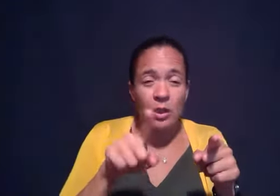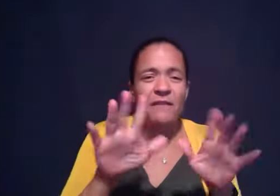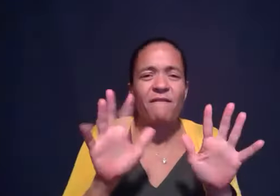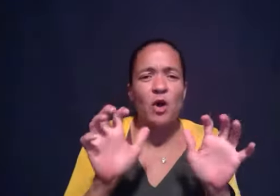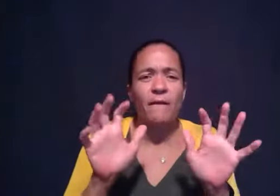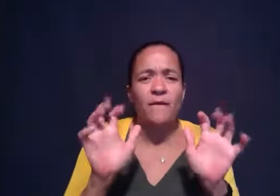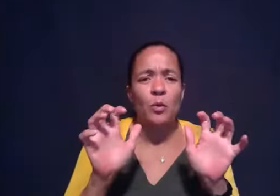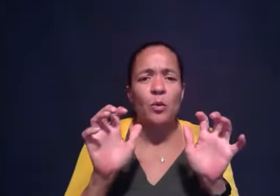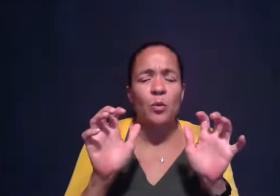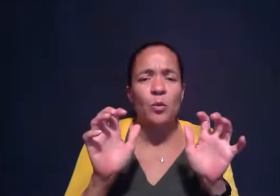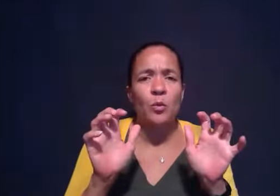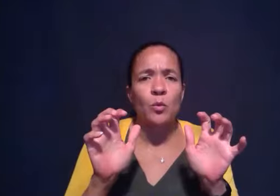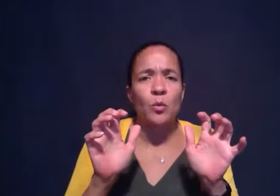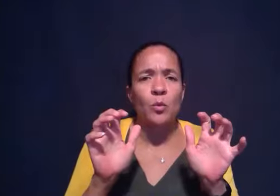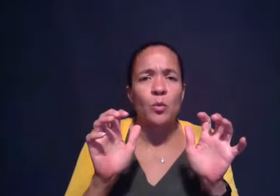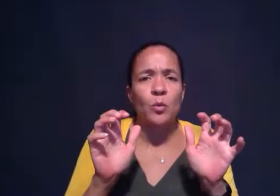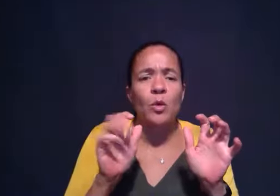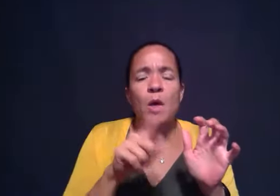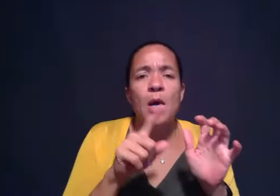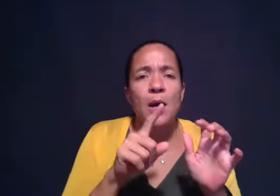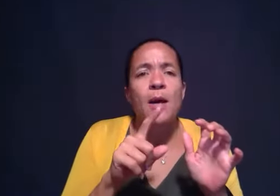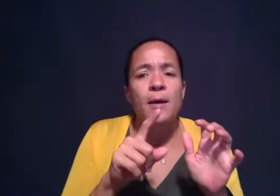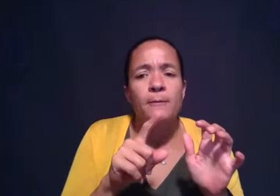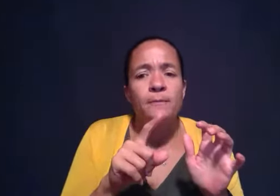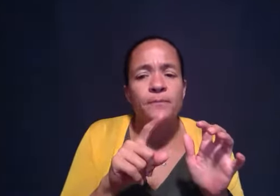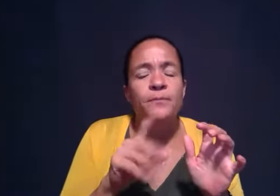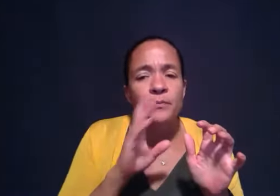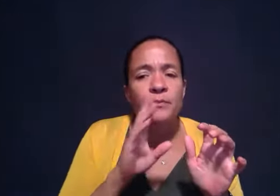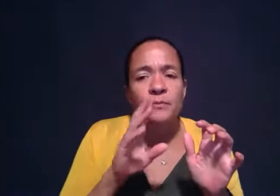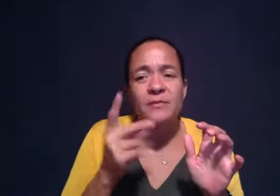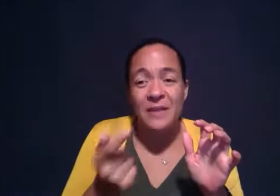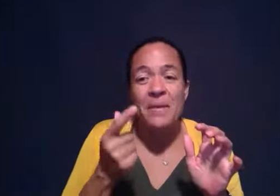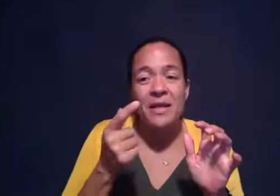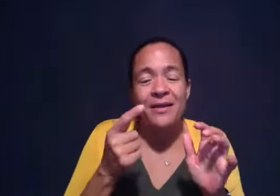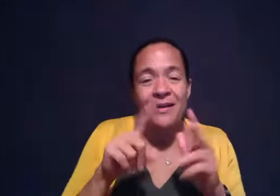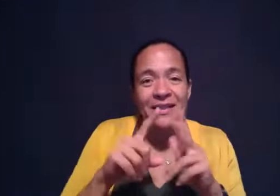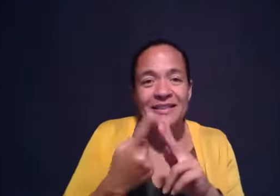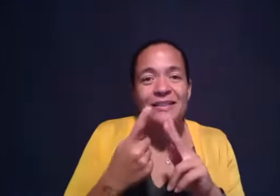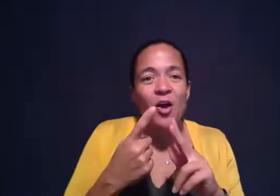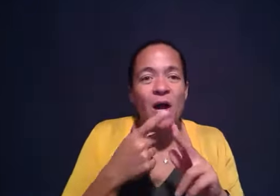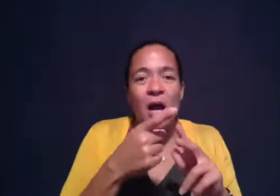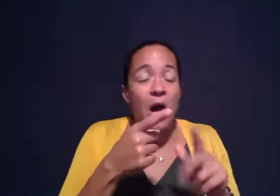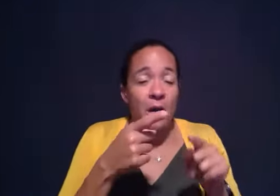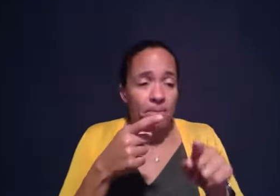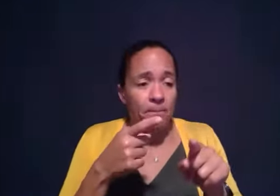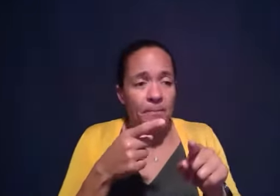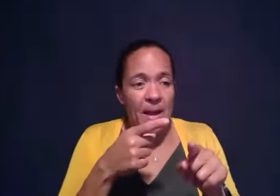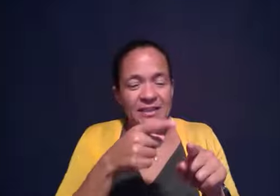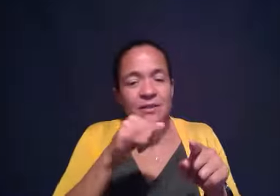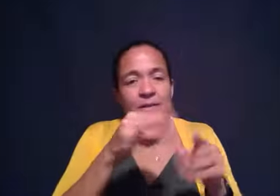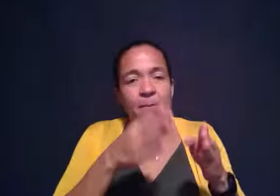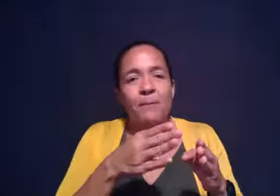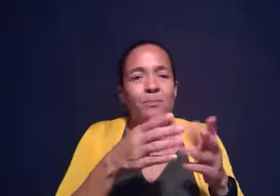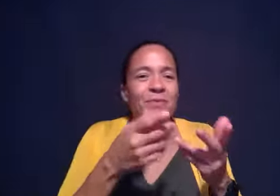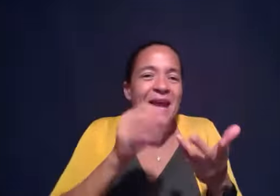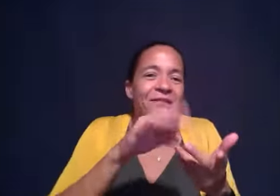cold, people immediately start, Jennifer, chop some wood, Susie's cold, you know? And I'm the kind of girl who's changing her